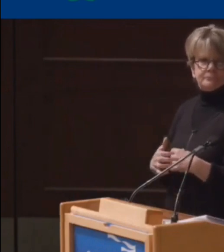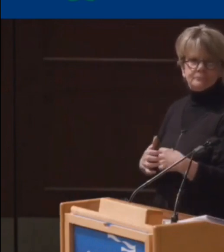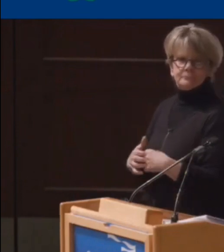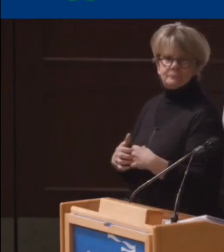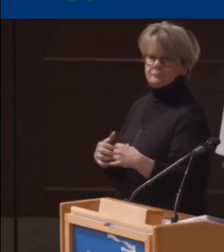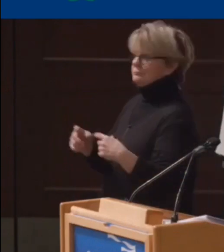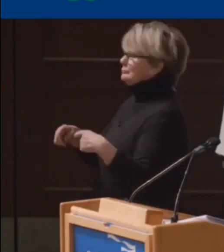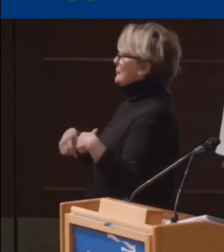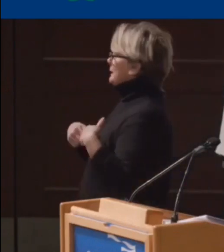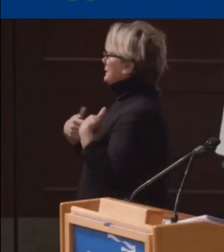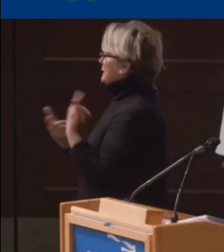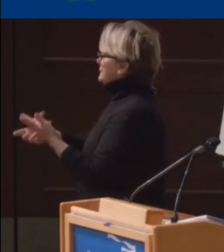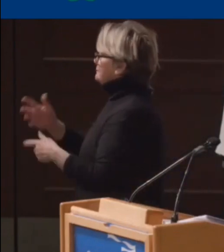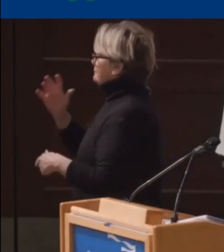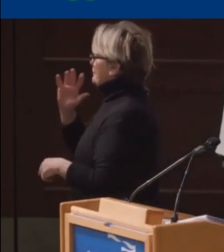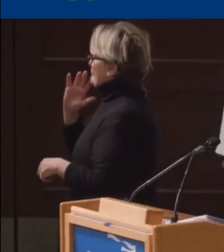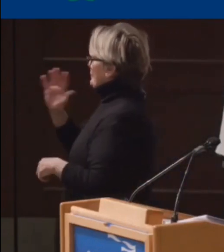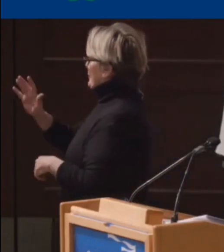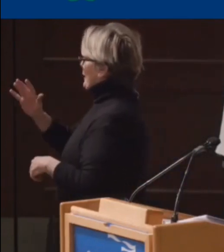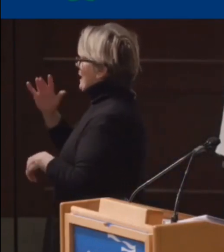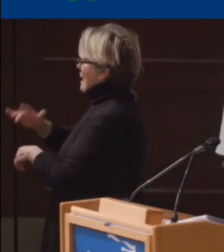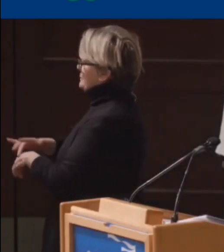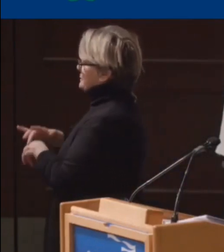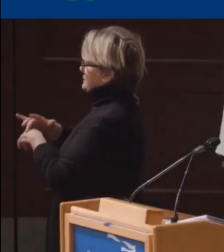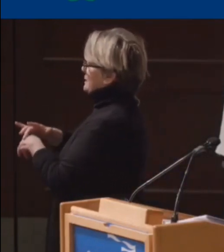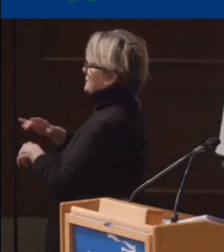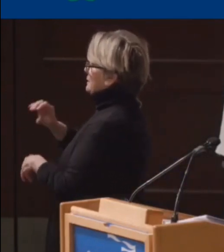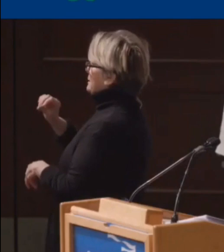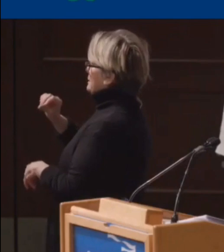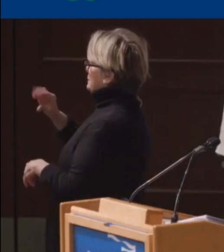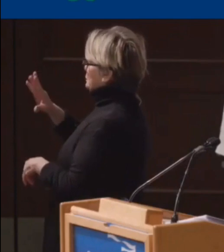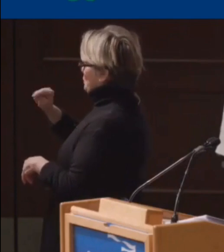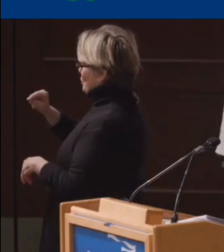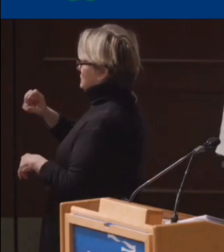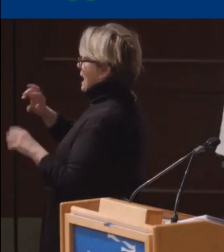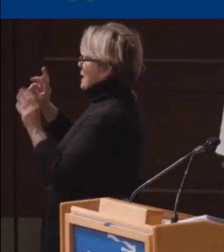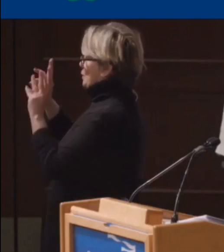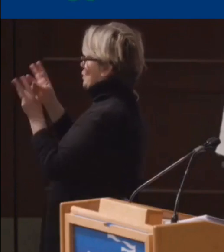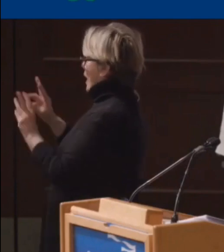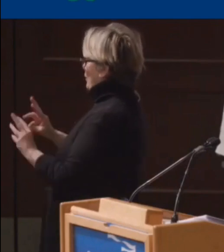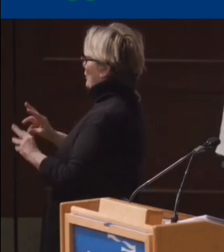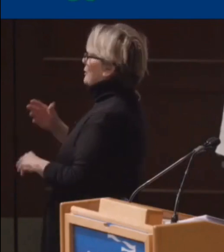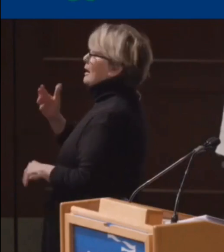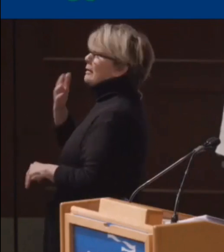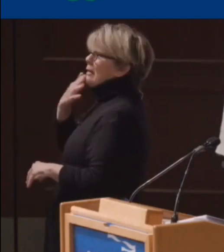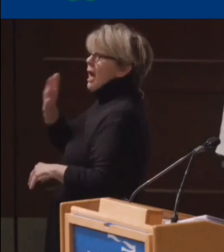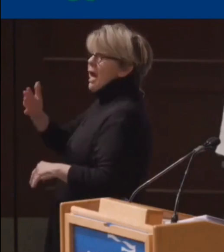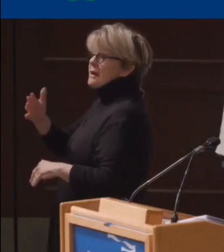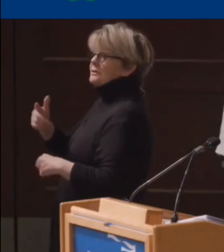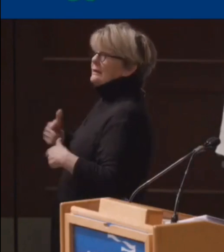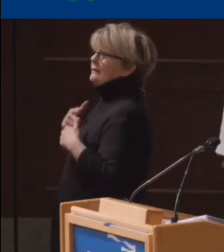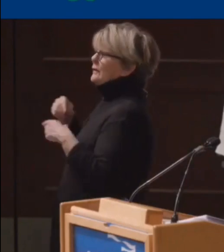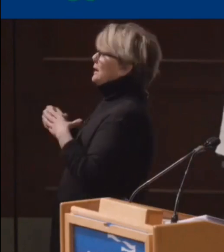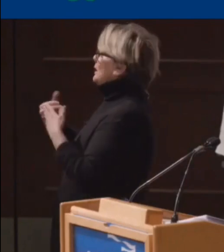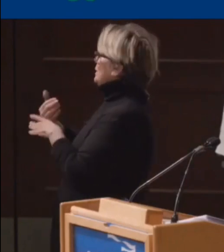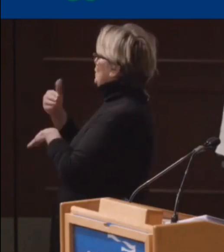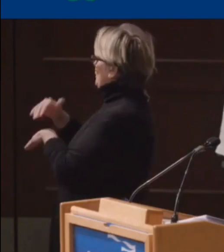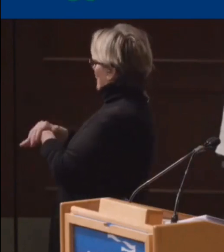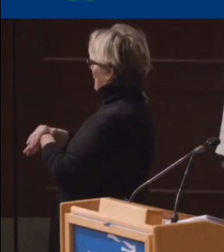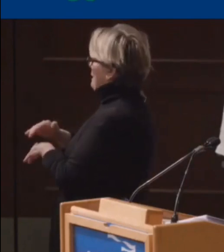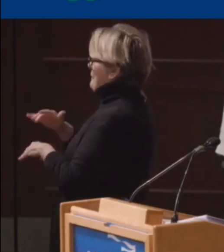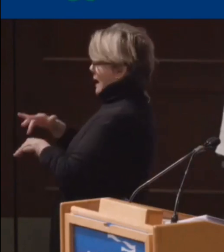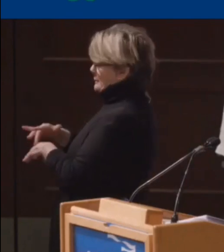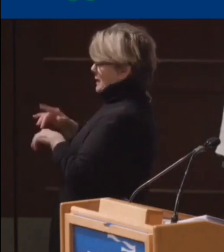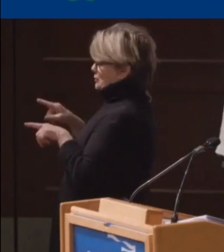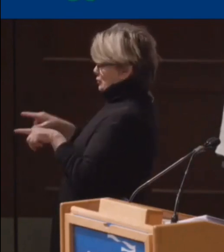Since I was about 5, I have been obsessed with sports and weather. Thanks to living in New England, my obsessions with sports and weather have helped